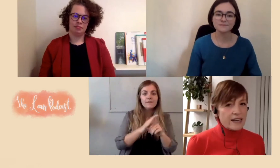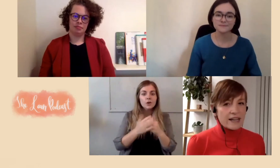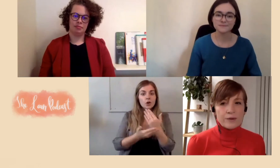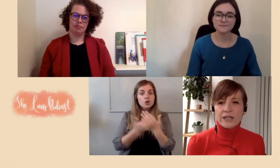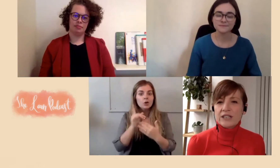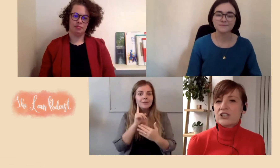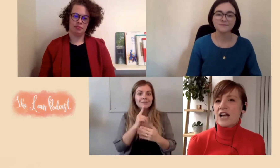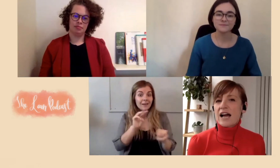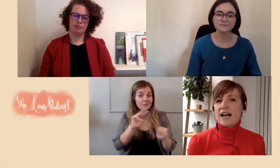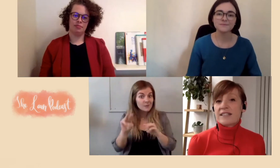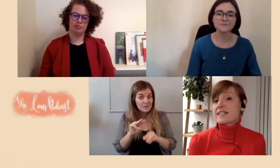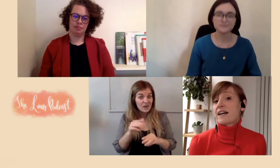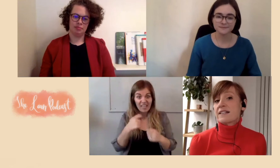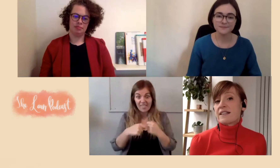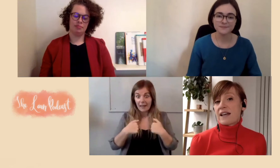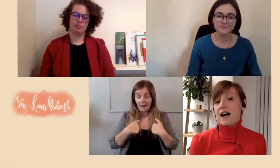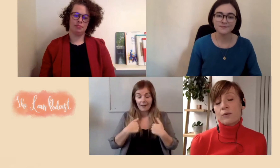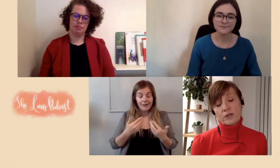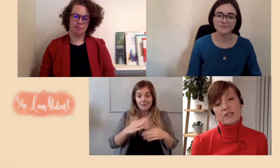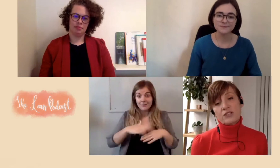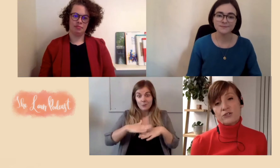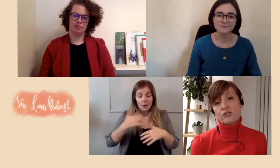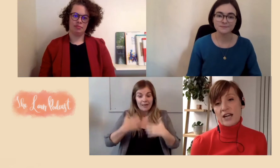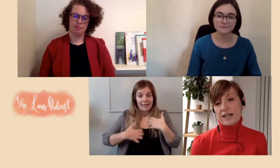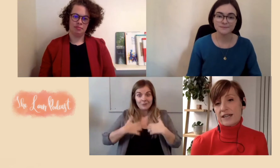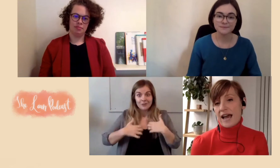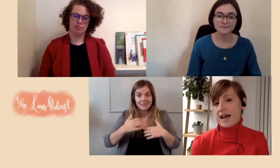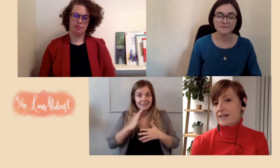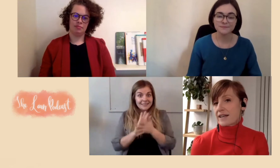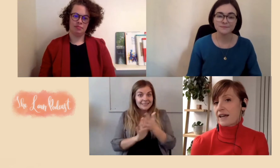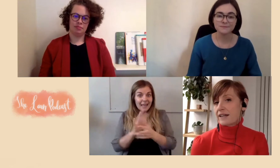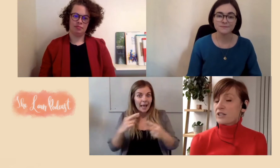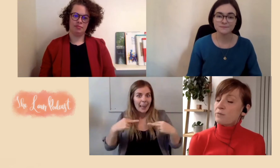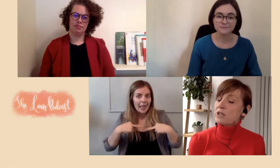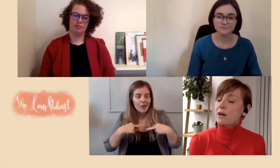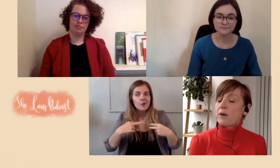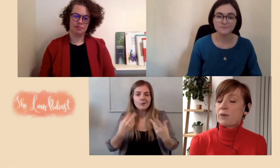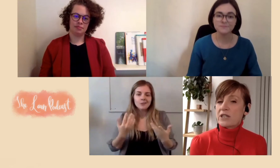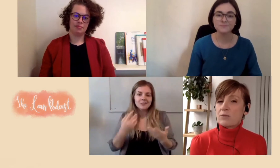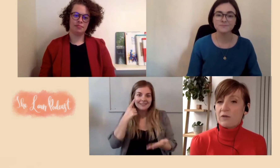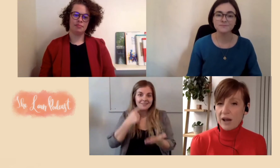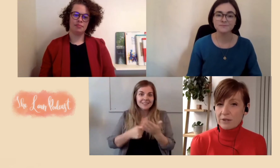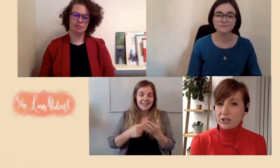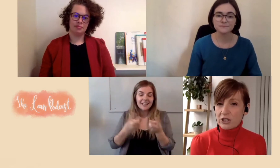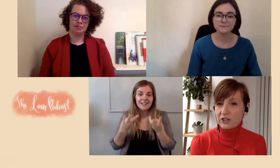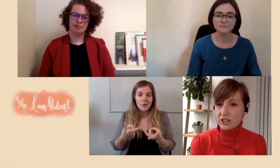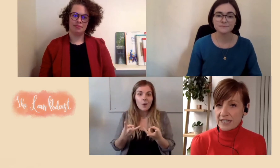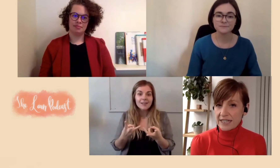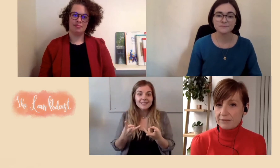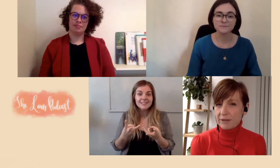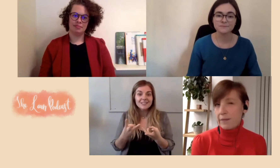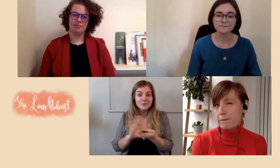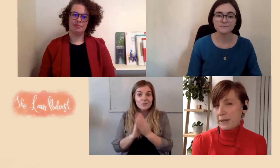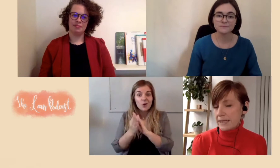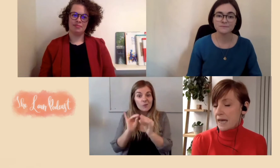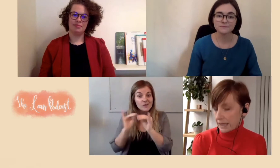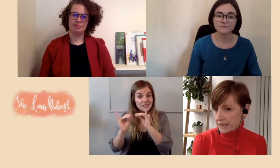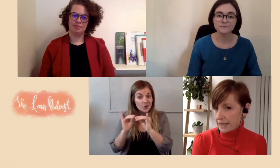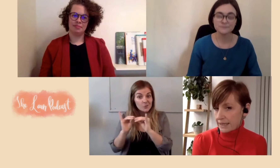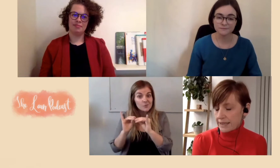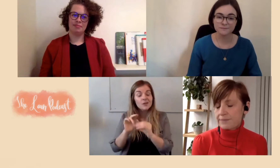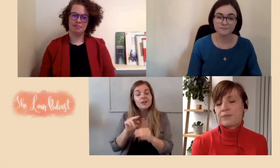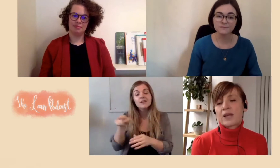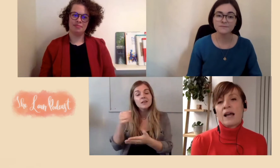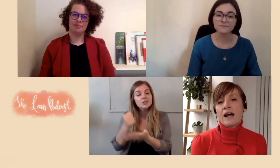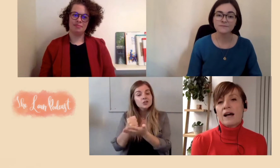young people. And then I got more and more interested in sign language and decided that I wanted to train as an interpreter,